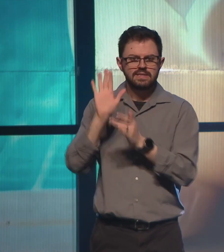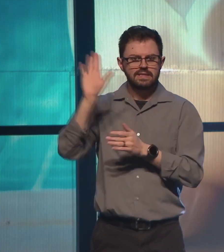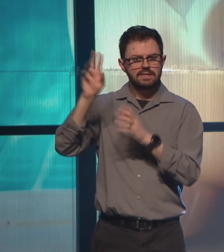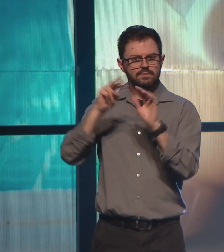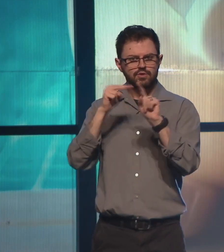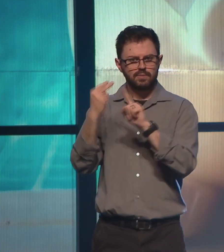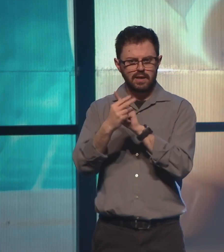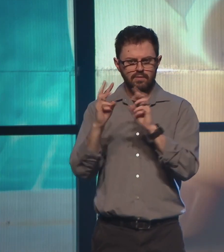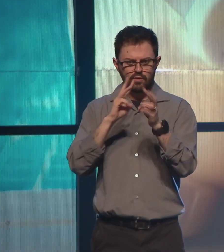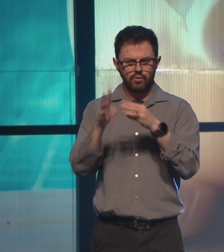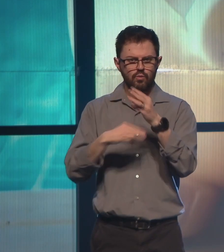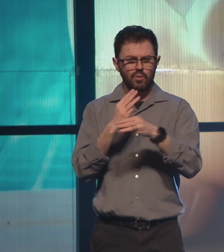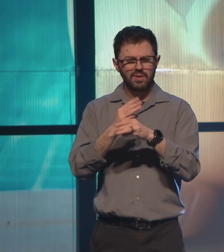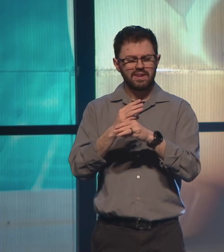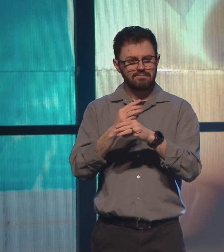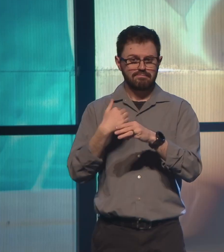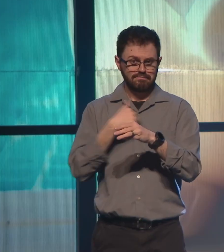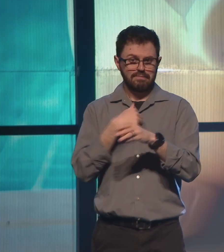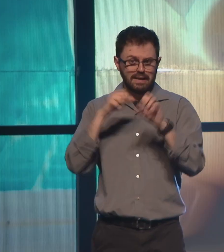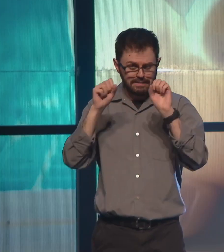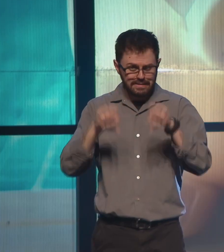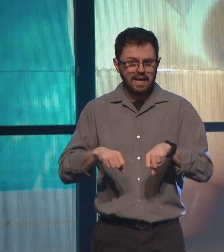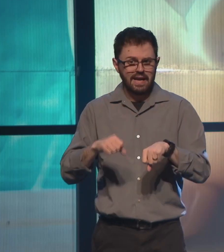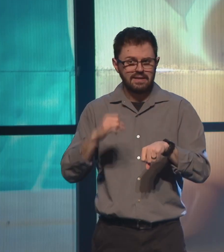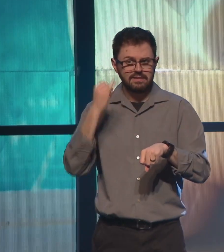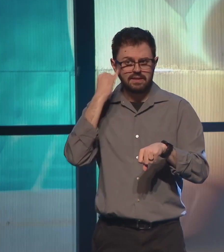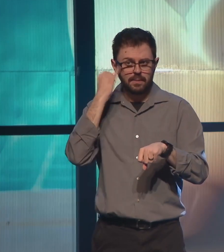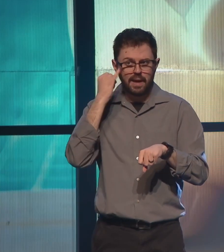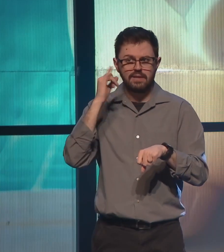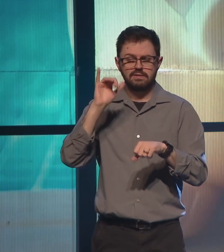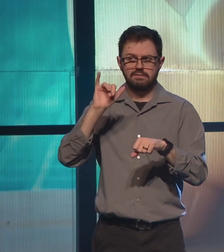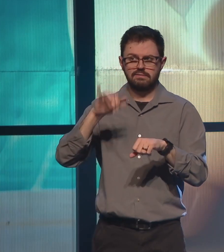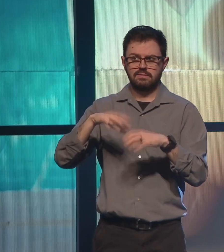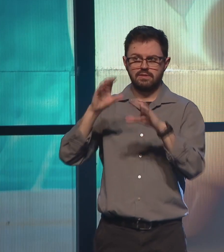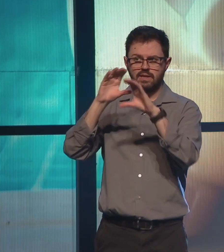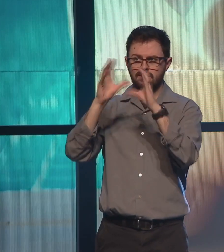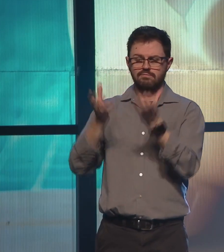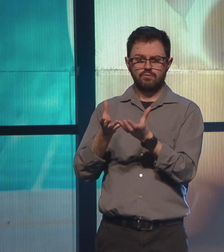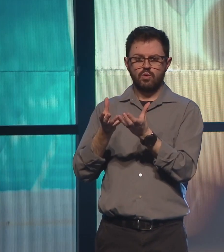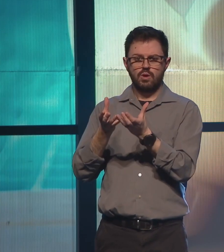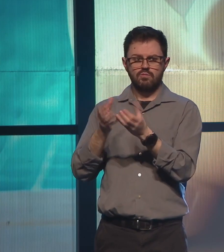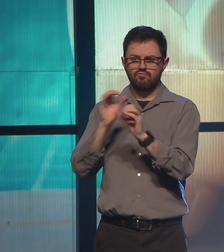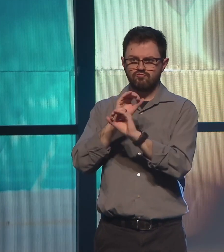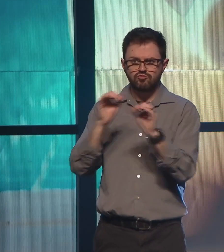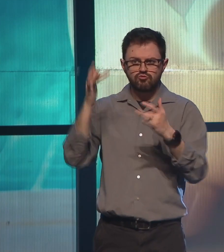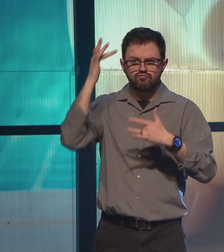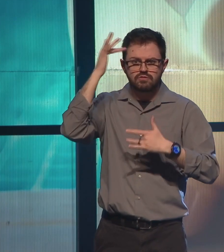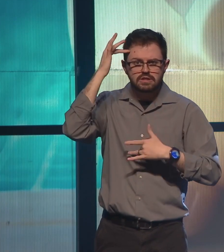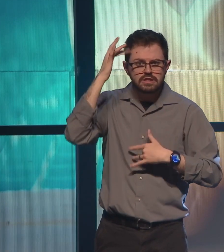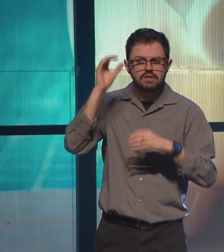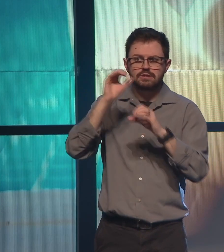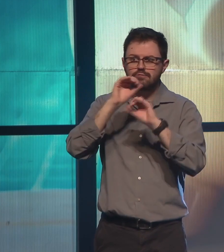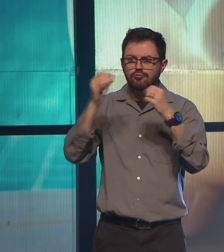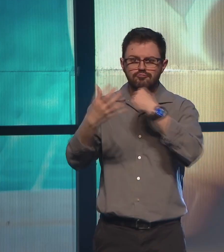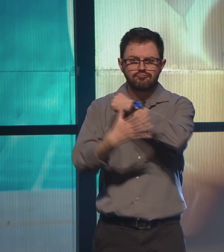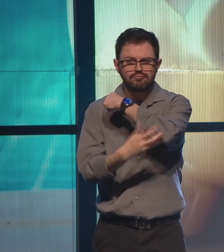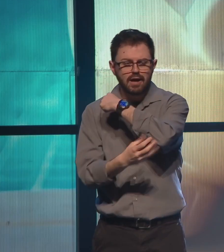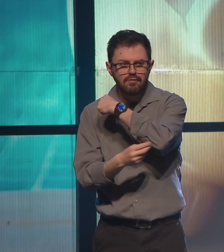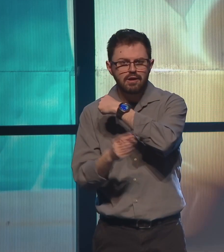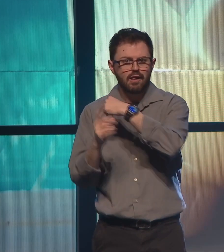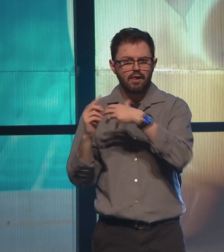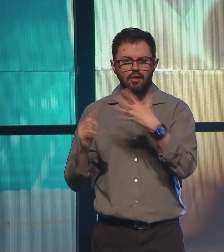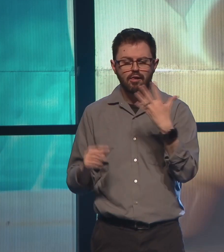that world. I can see that world where there is no sickness, there is no disease, there is no poverty.